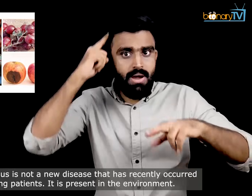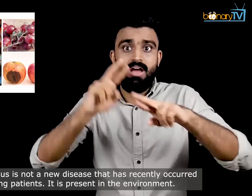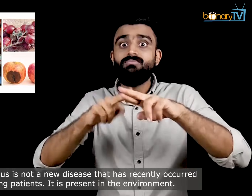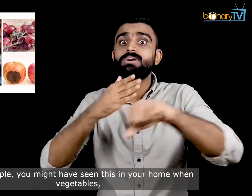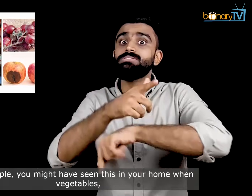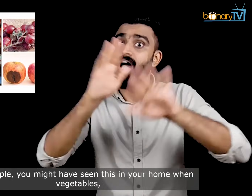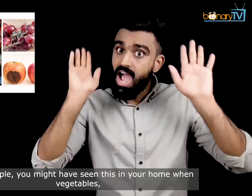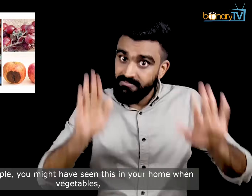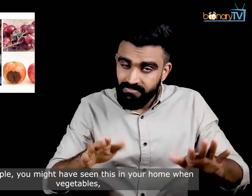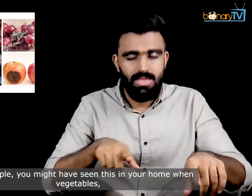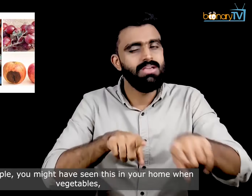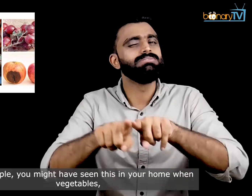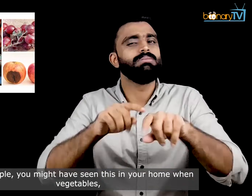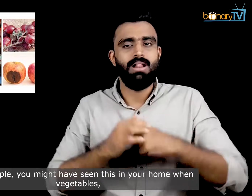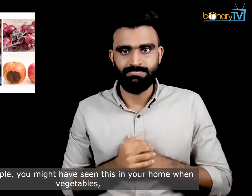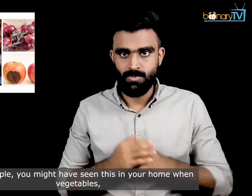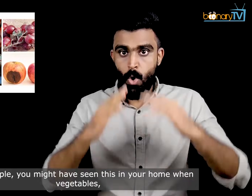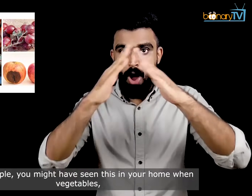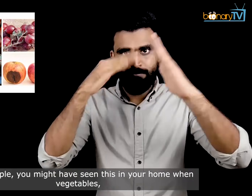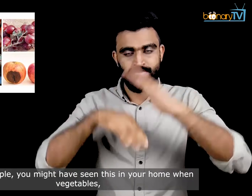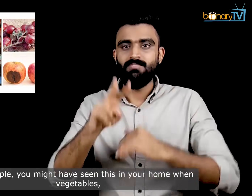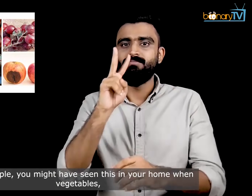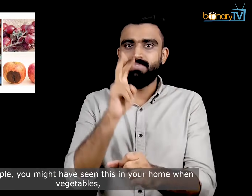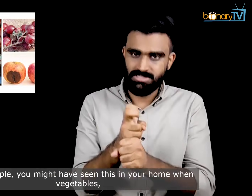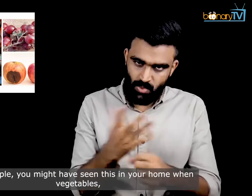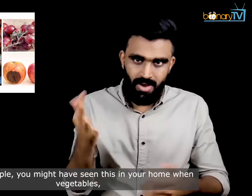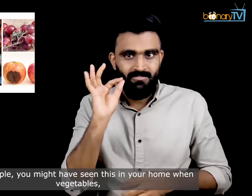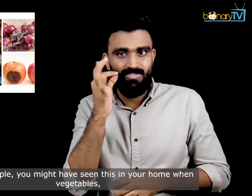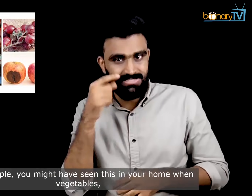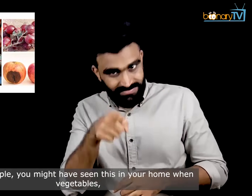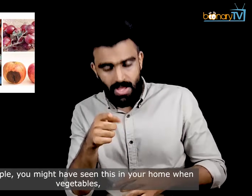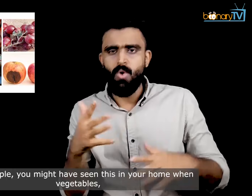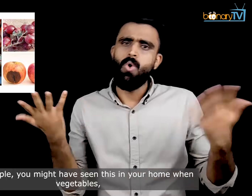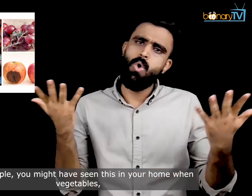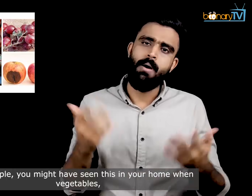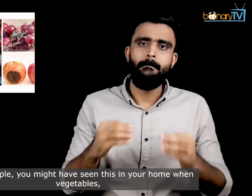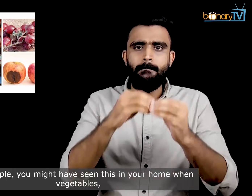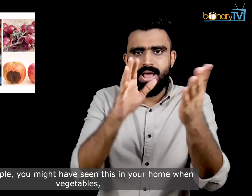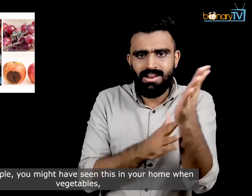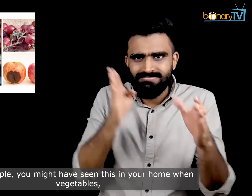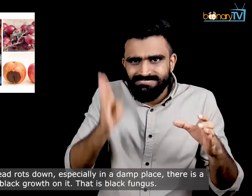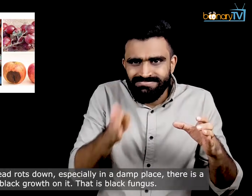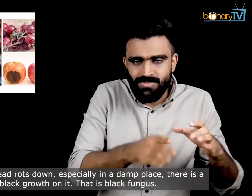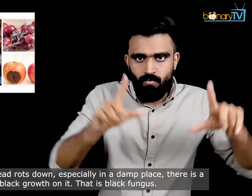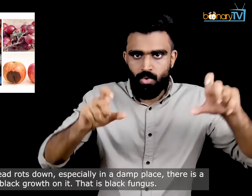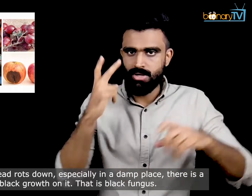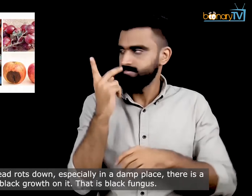For example, you might have seen this in your house. When vegetables, fruits or